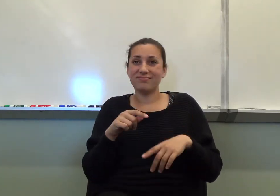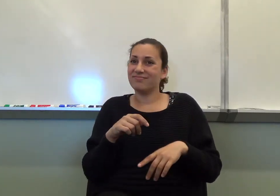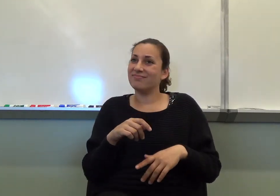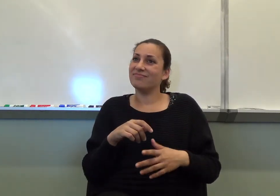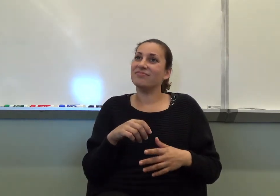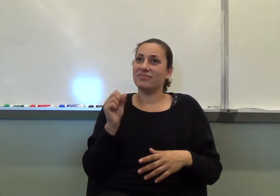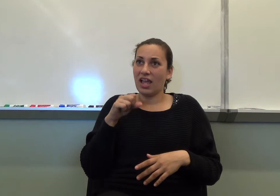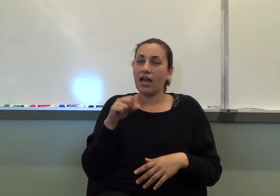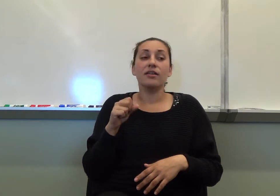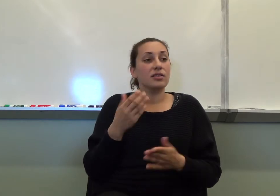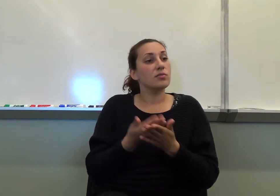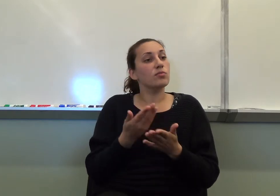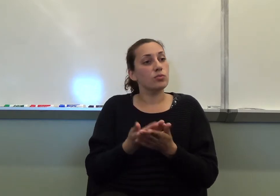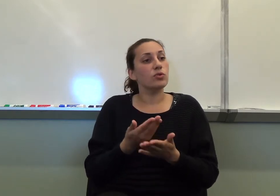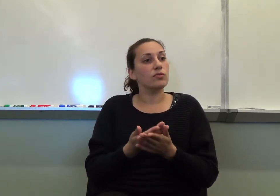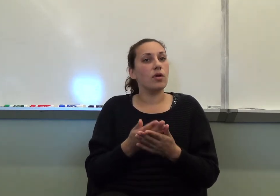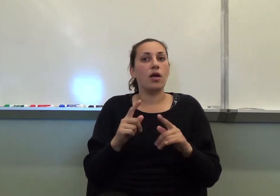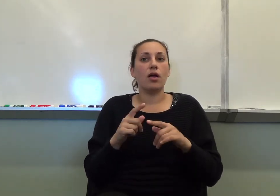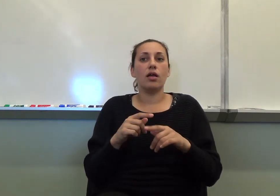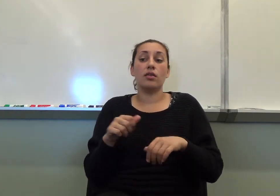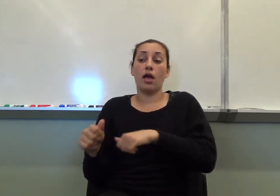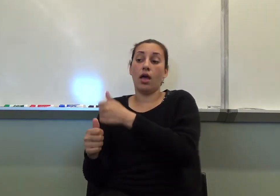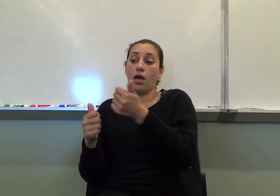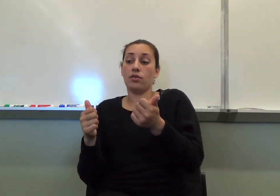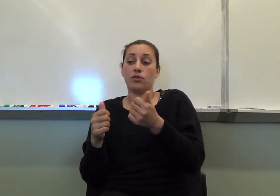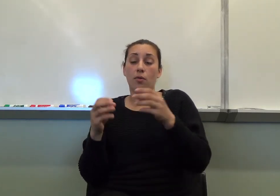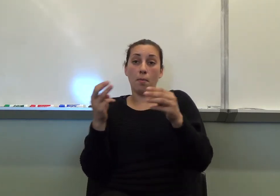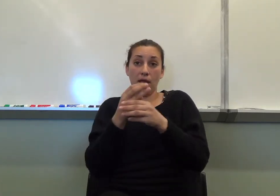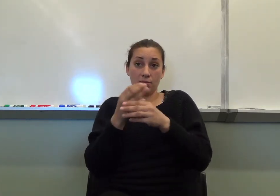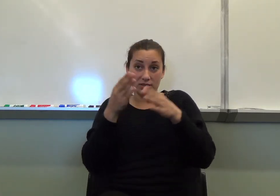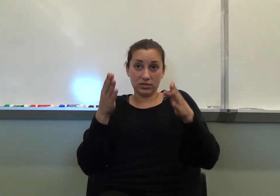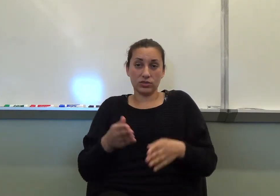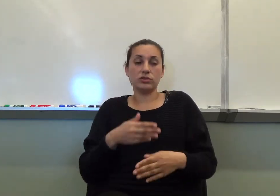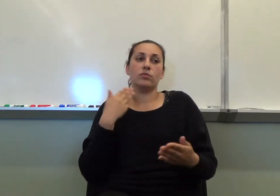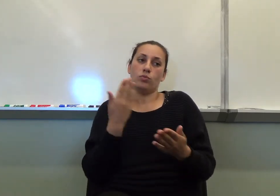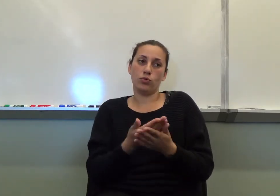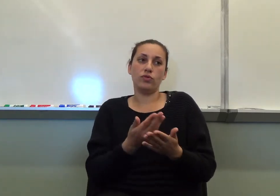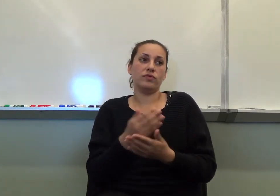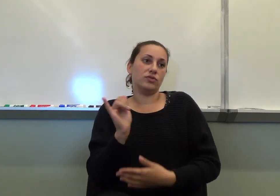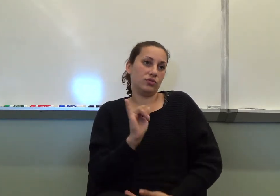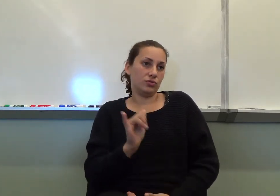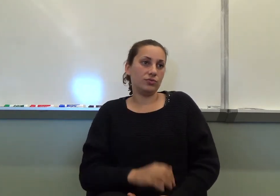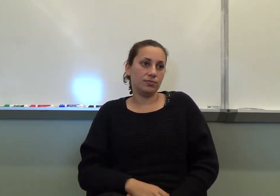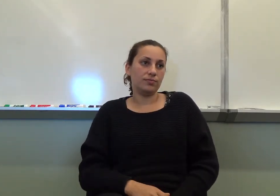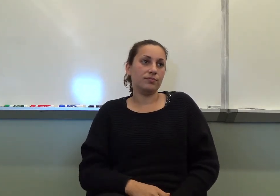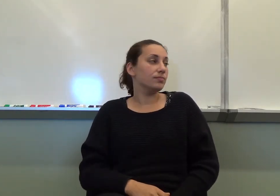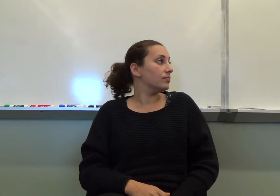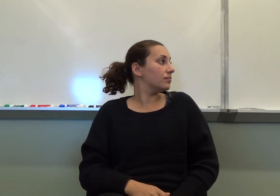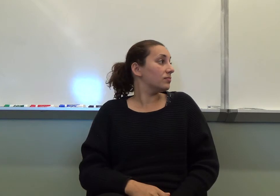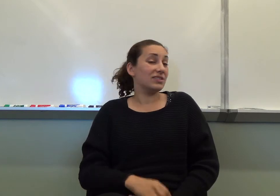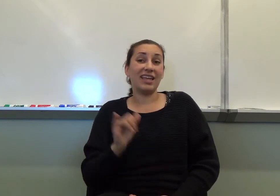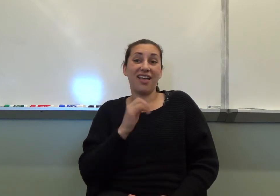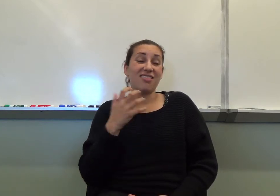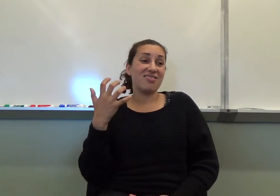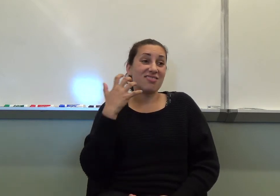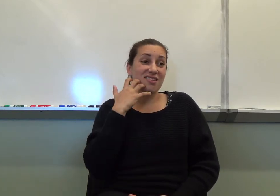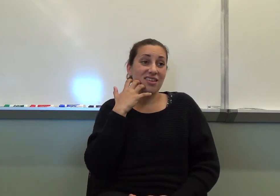was verified by other mathematicians in the world. That thick, I'm talking about pages, right?